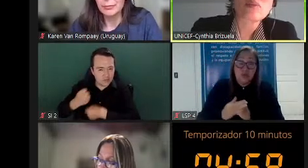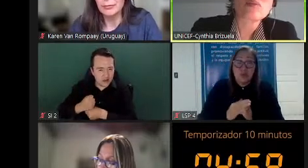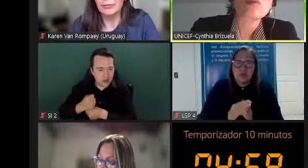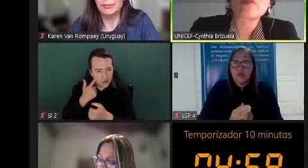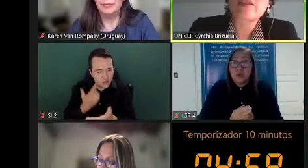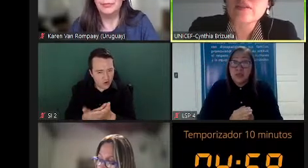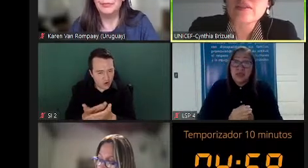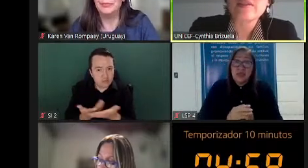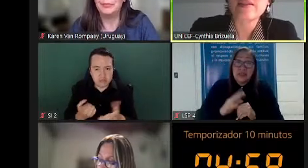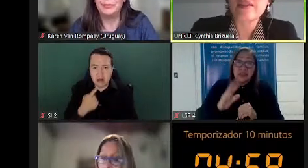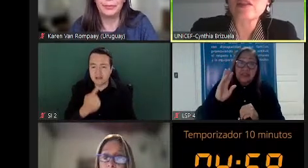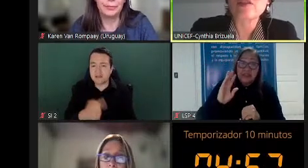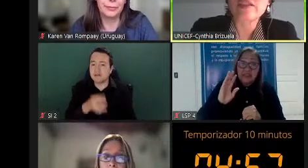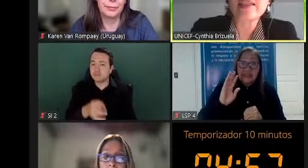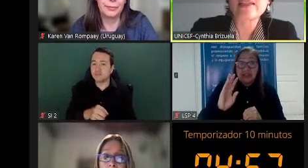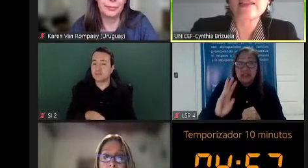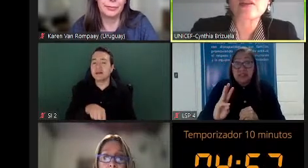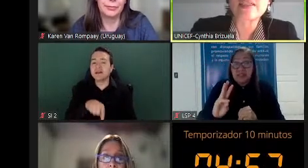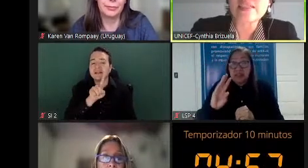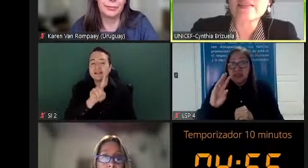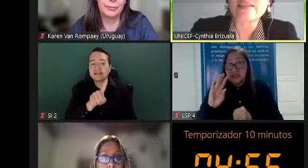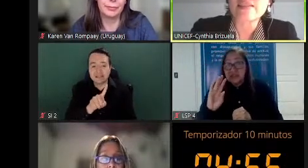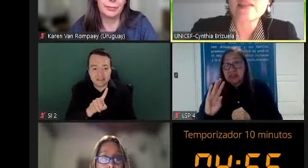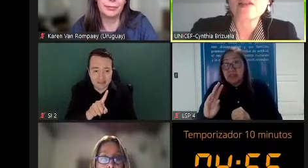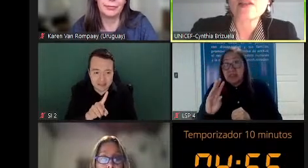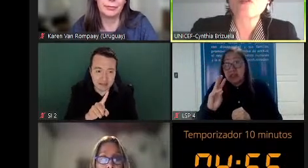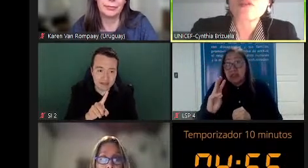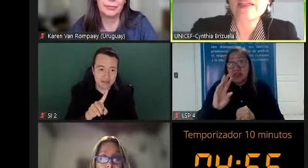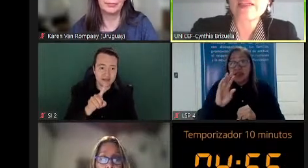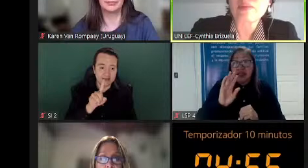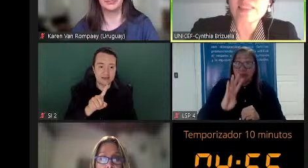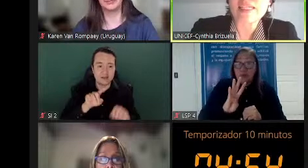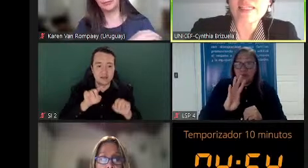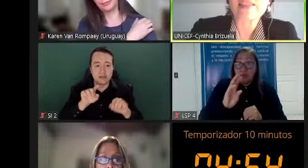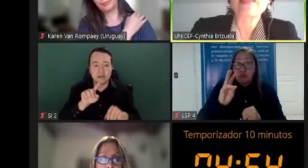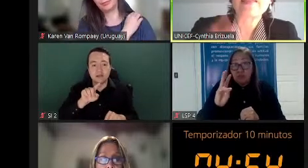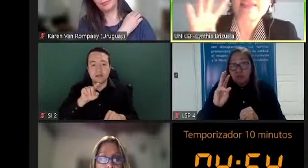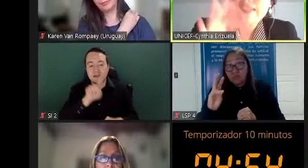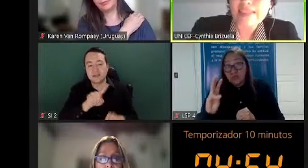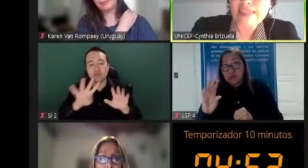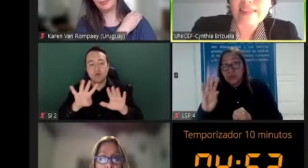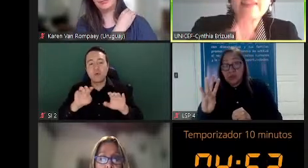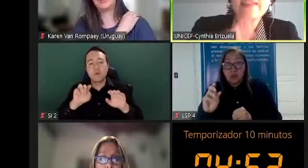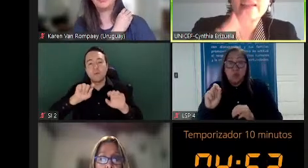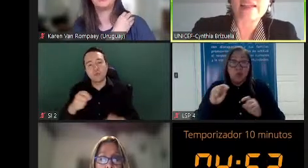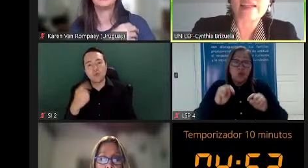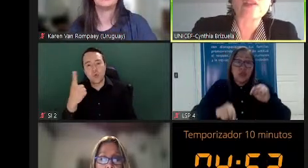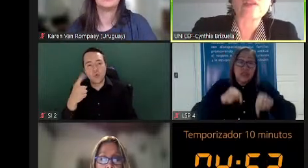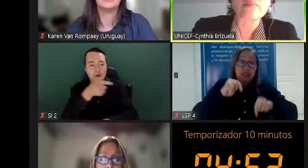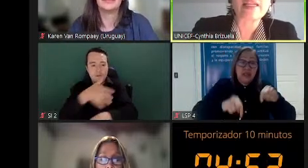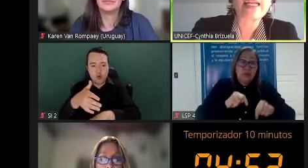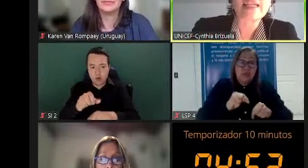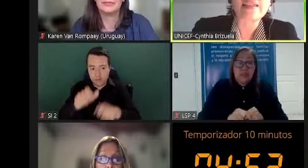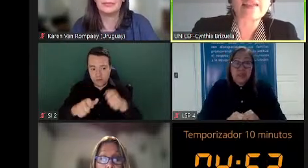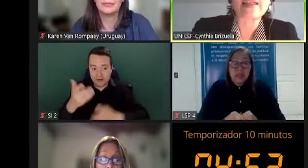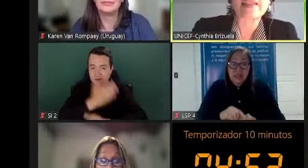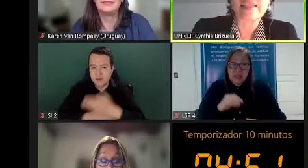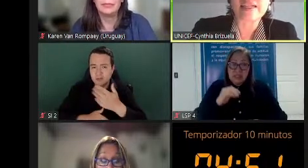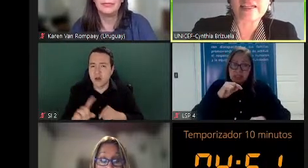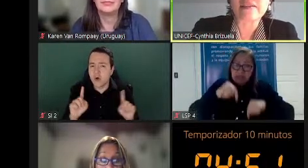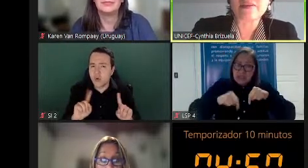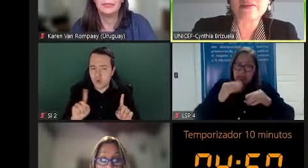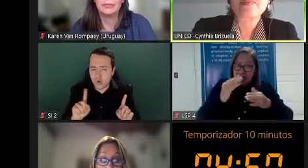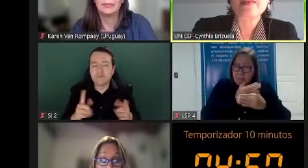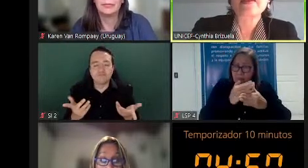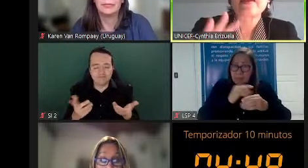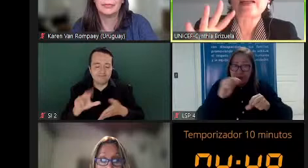where we say that 19.1 million children and adolescents with disabilities are in